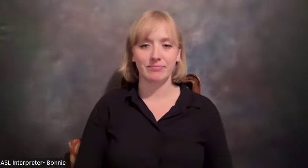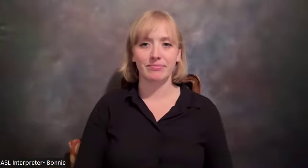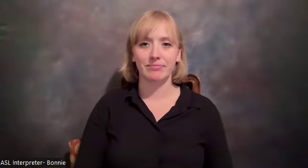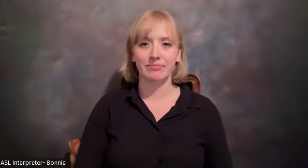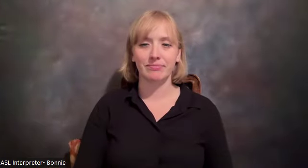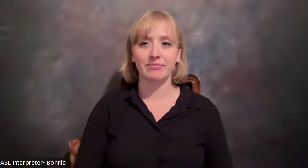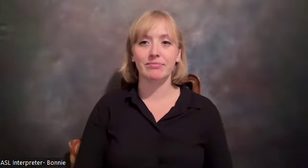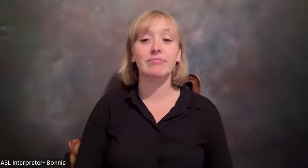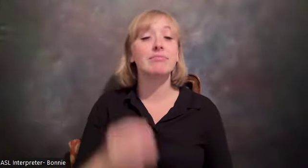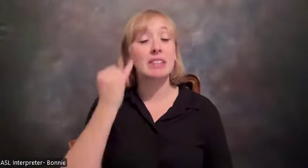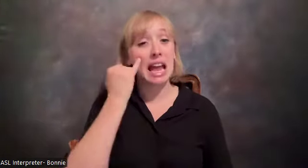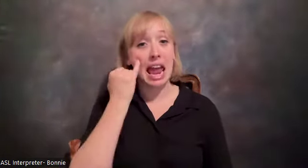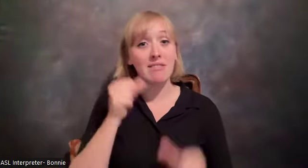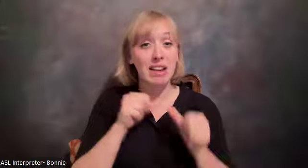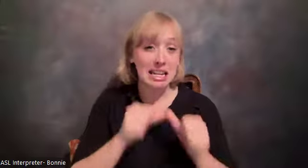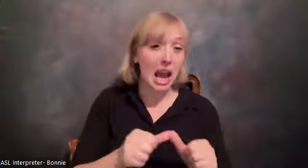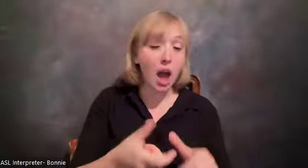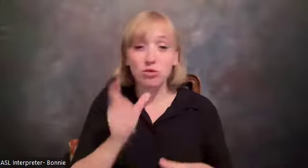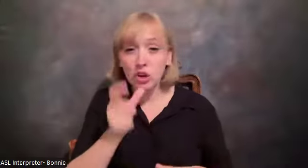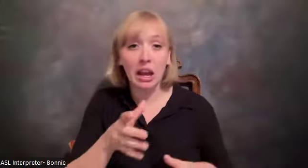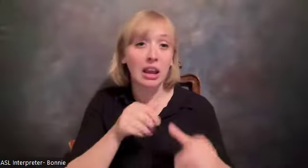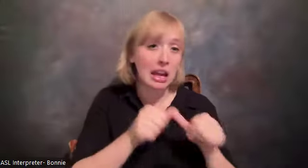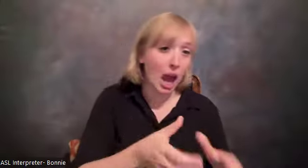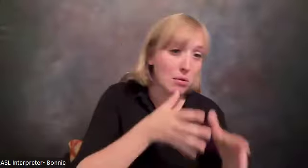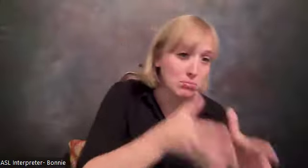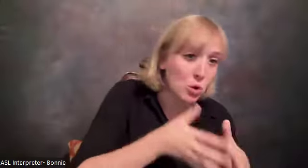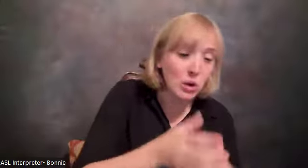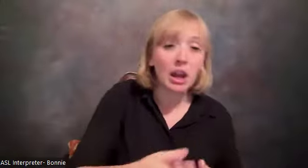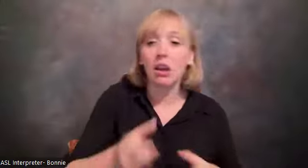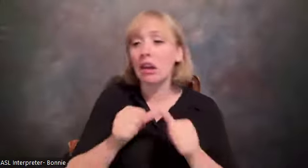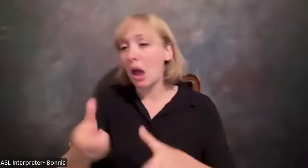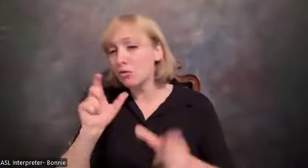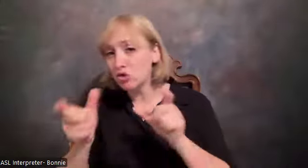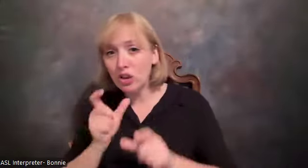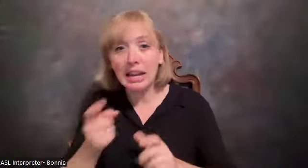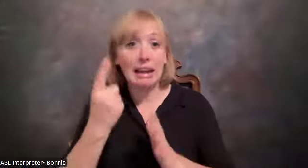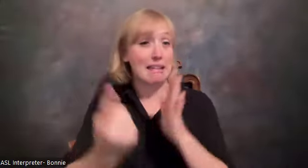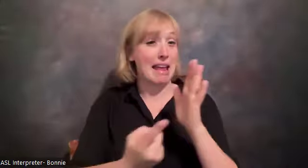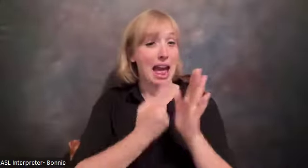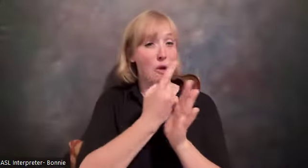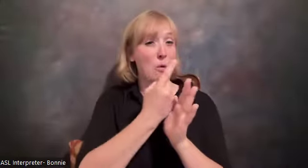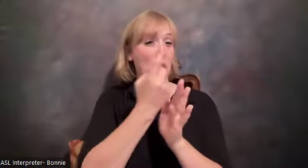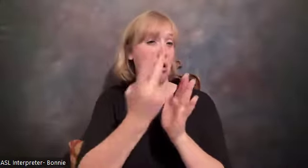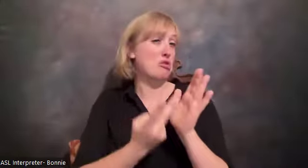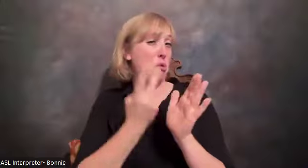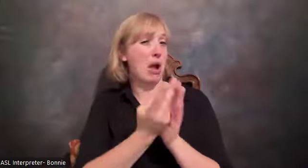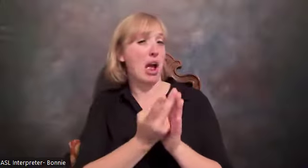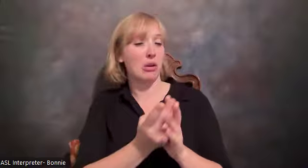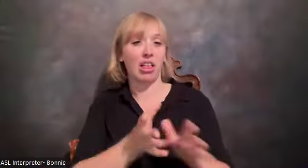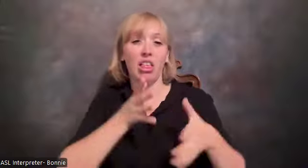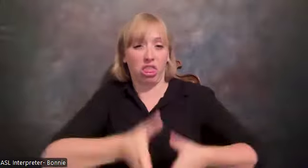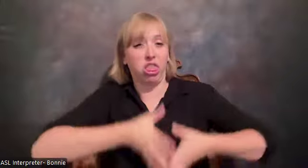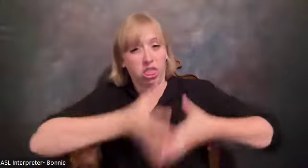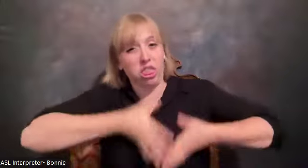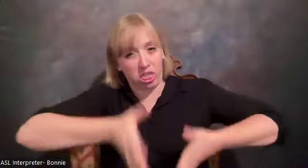But I found that if I kept drinking and kept puking and kept drinking and keep puking for about an hour to an hour and a half, enough of the antabuse would kick out of